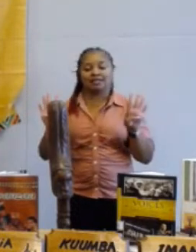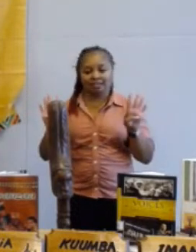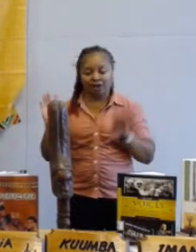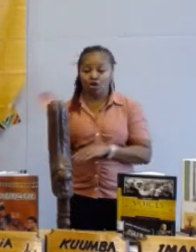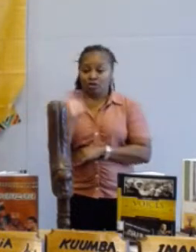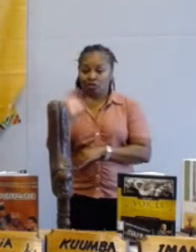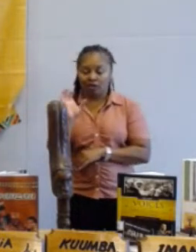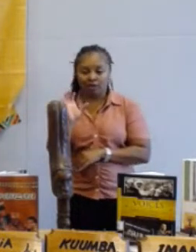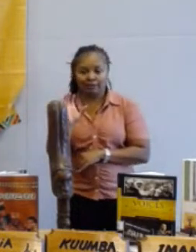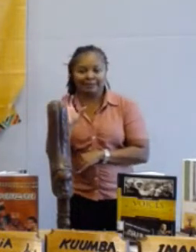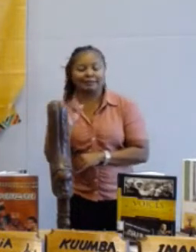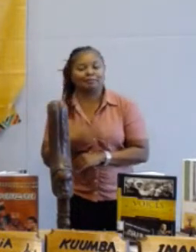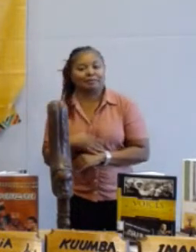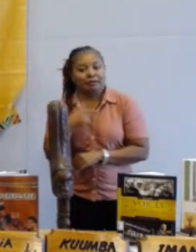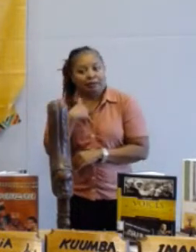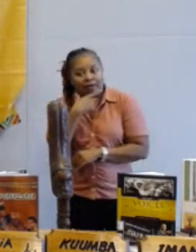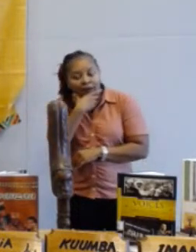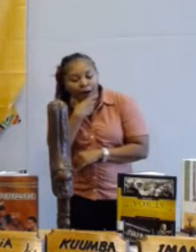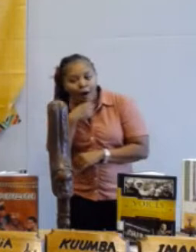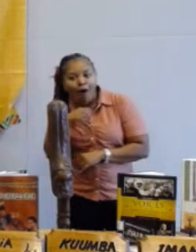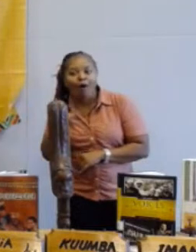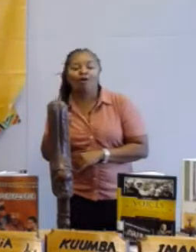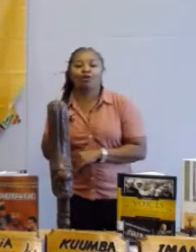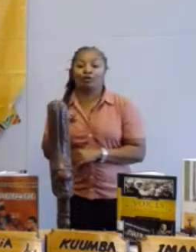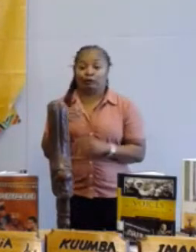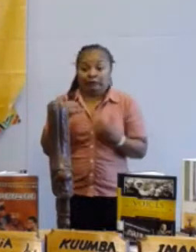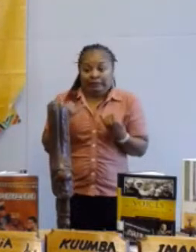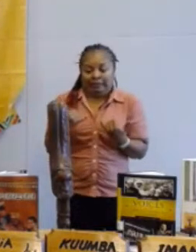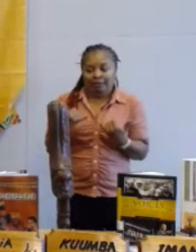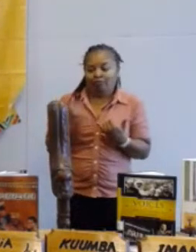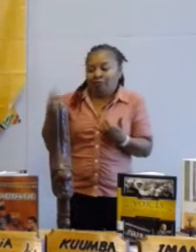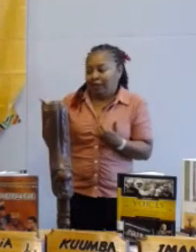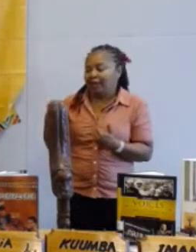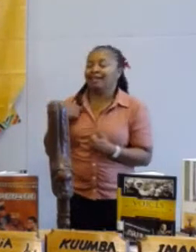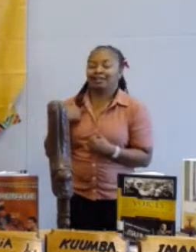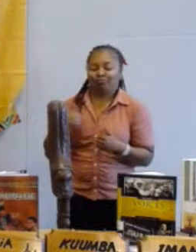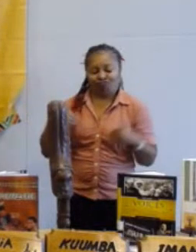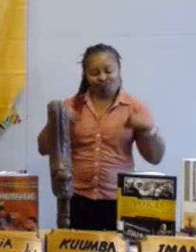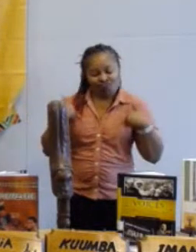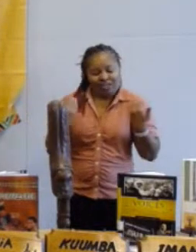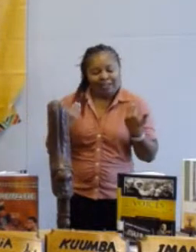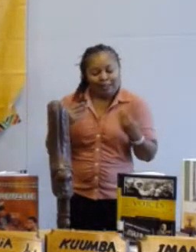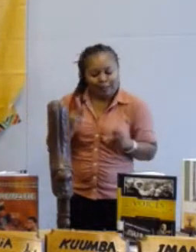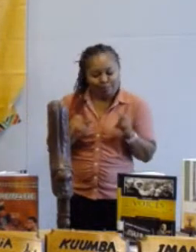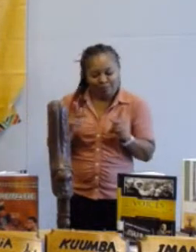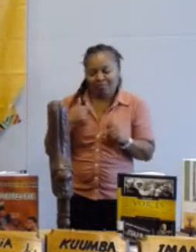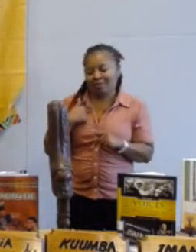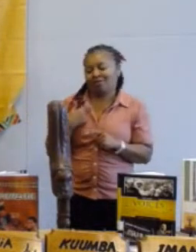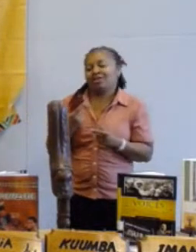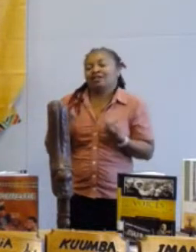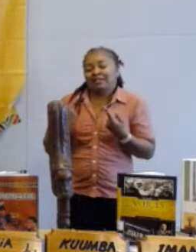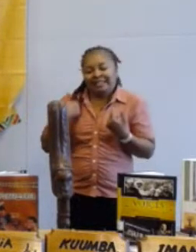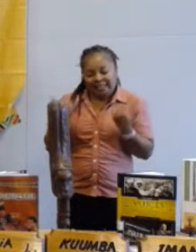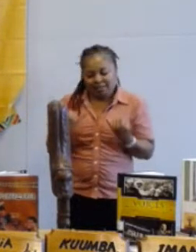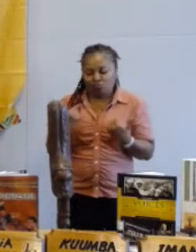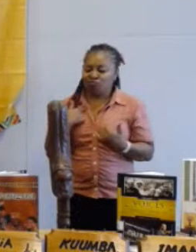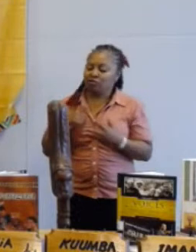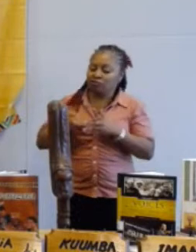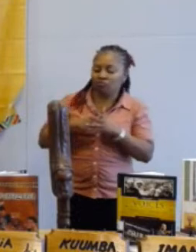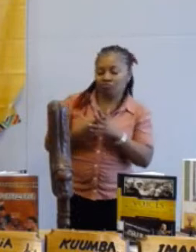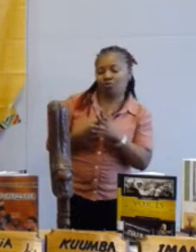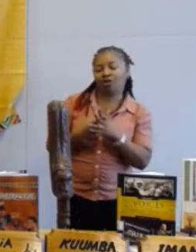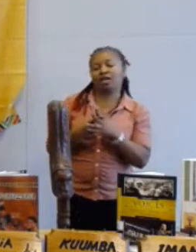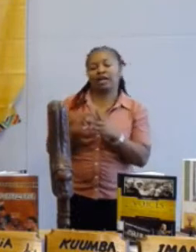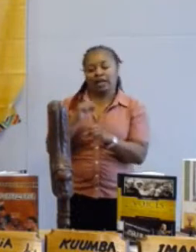Most of us are aging out, and we're going to be passing the baton on to these young people who have been born